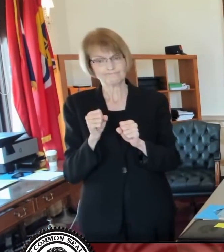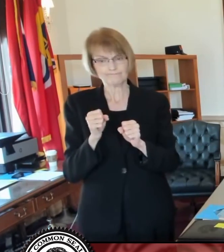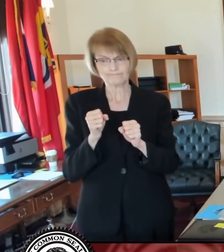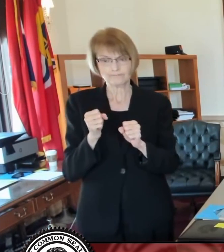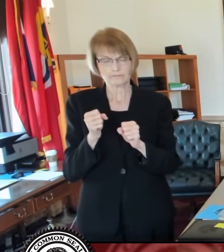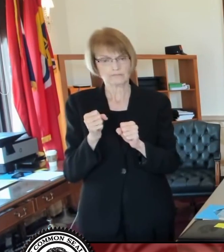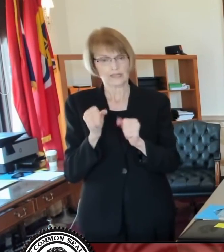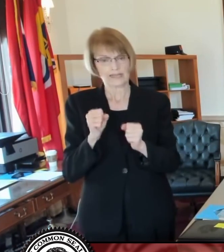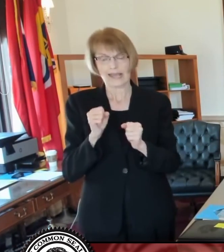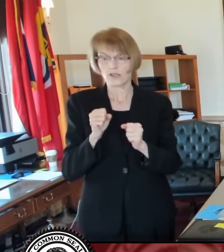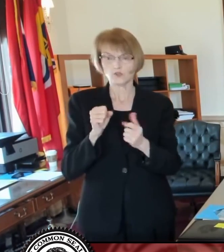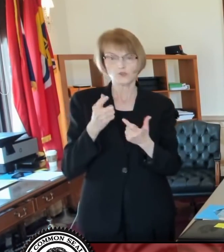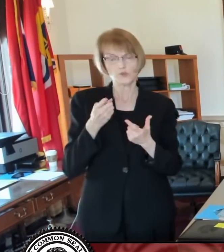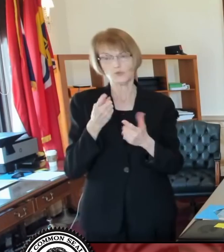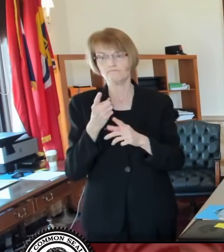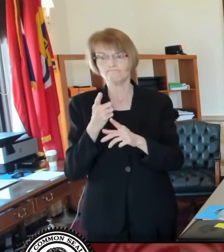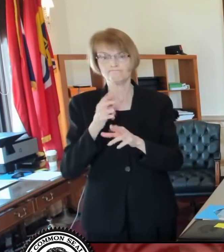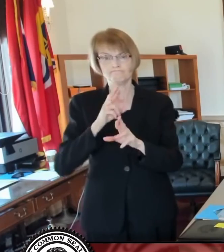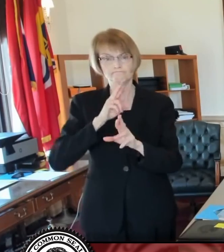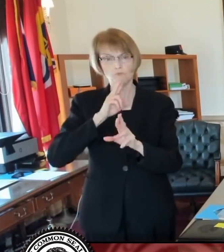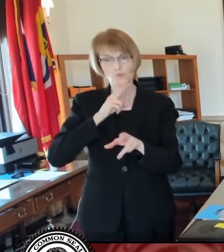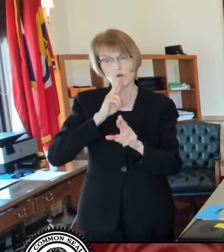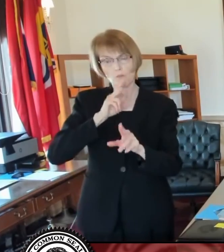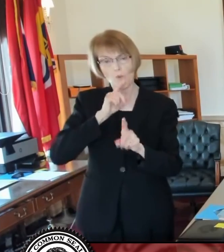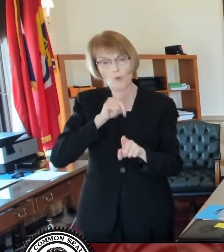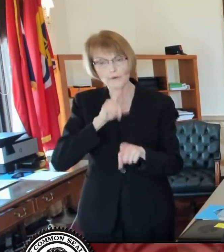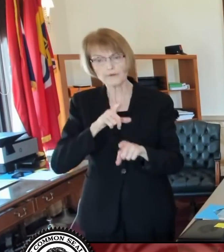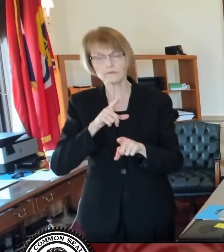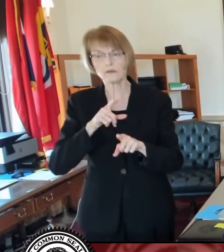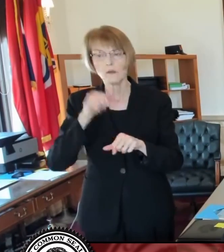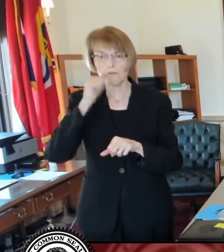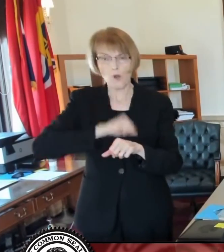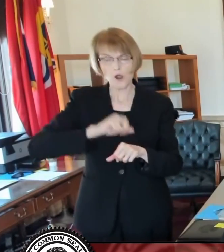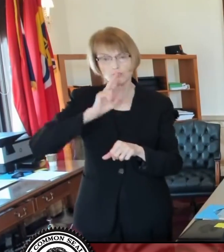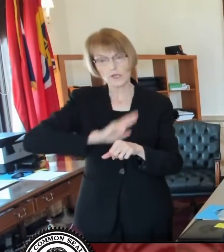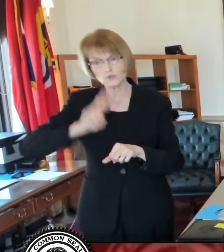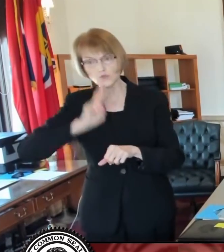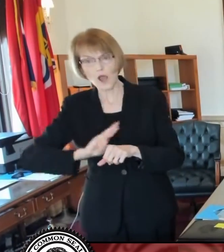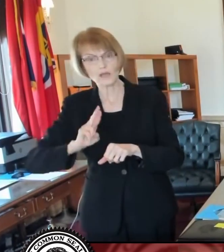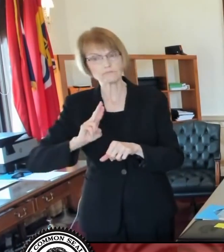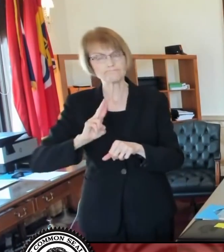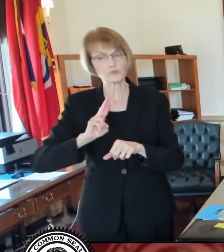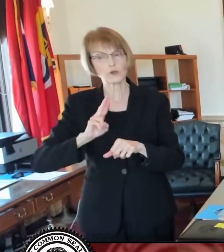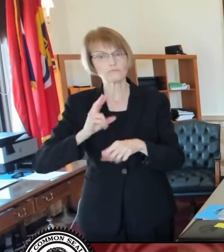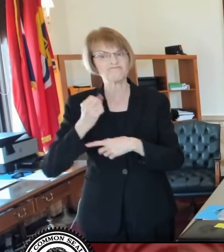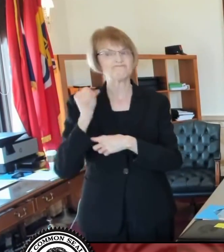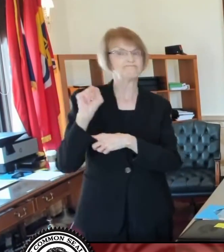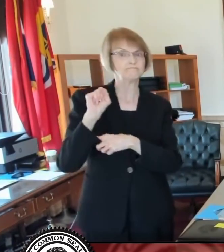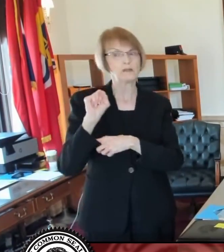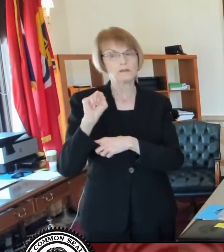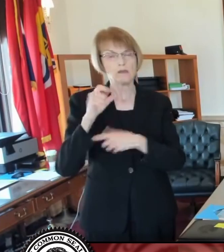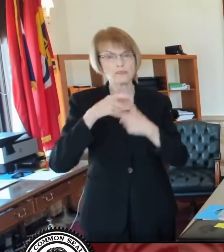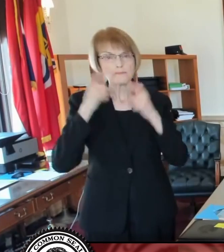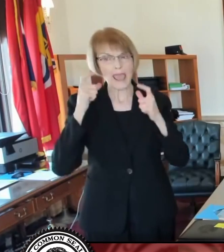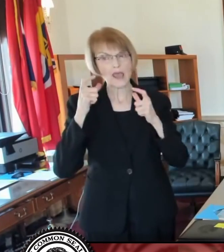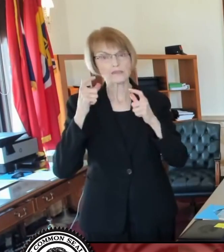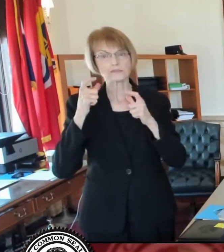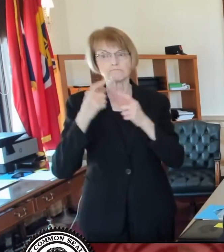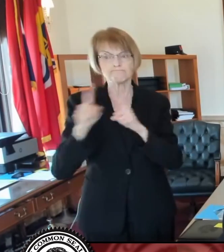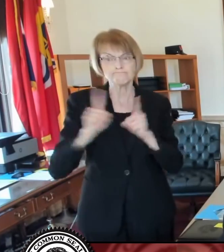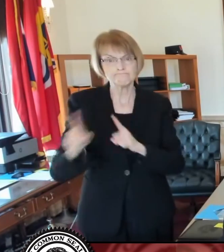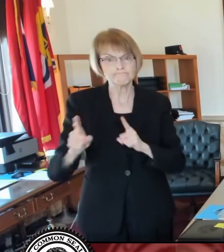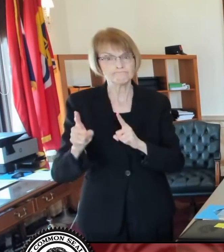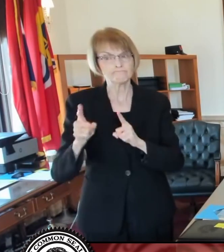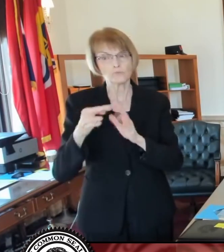that are disobeying some of the social distancing and mask rules? So Sarah, same as always,